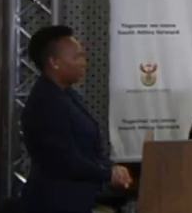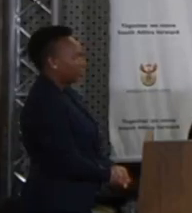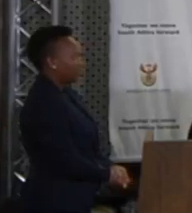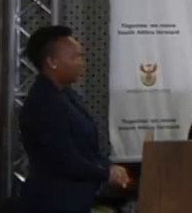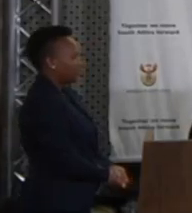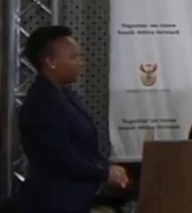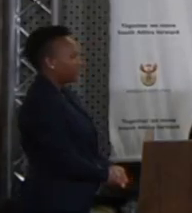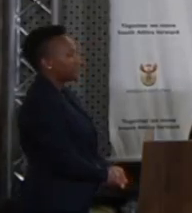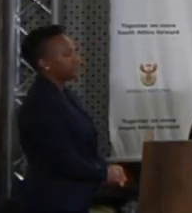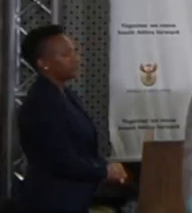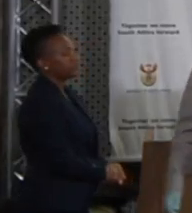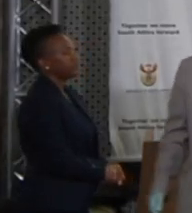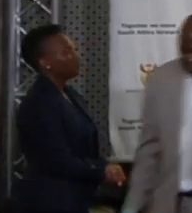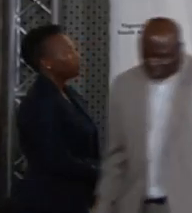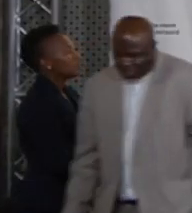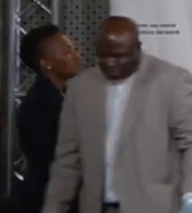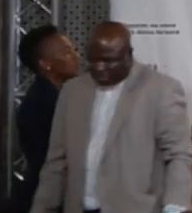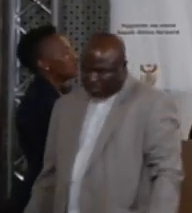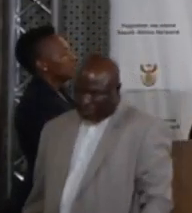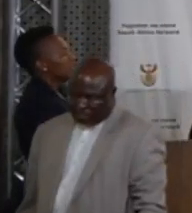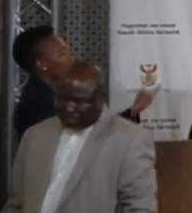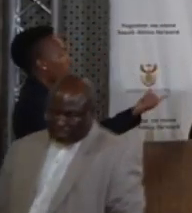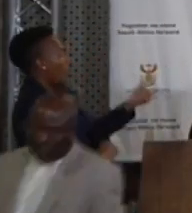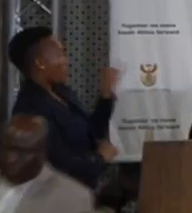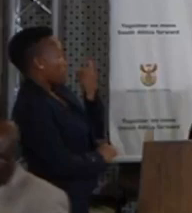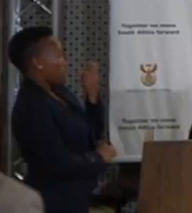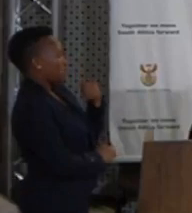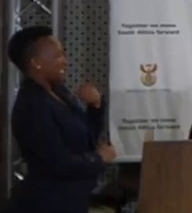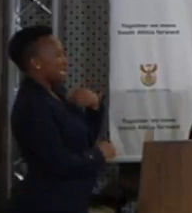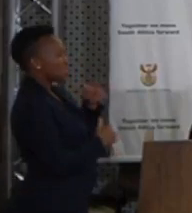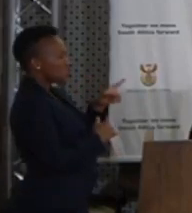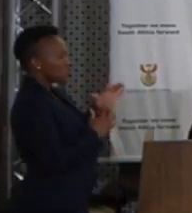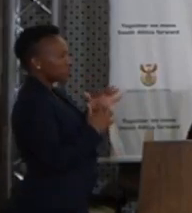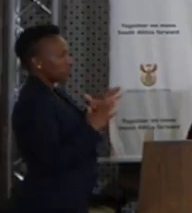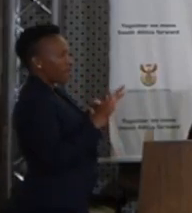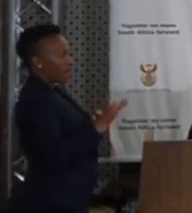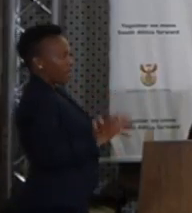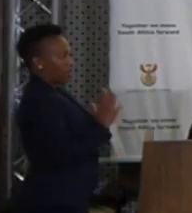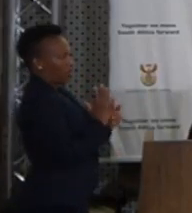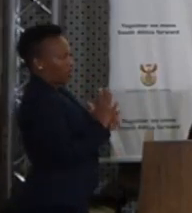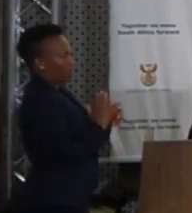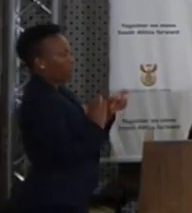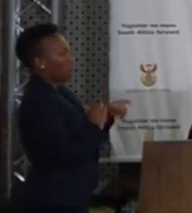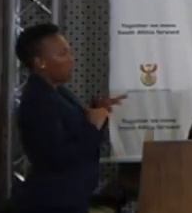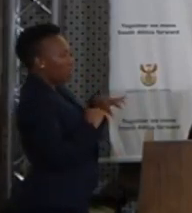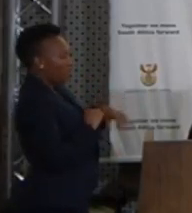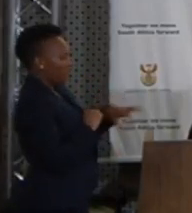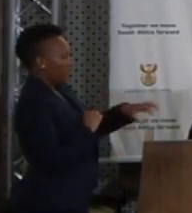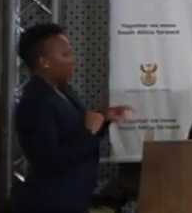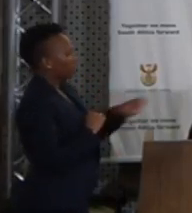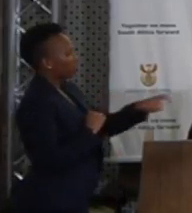The question about whether I'm not worried about relaxing the rules for people who are going to the